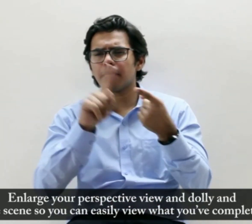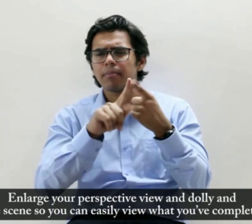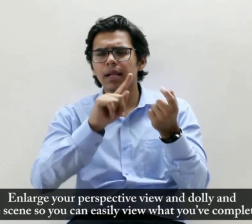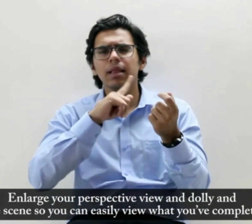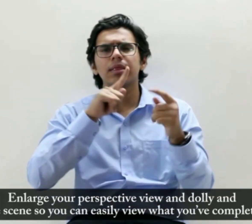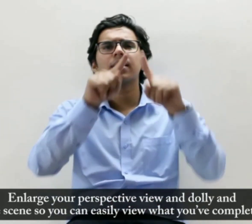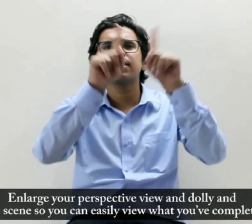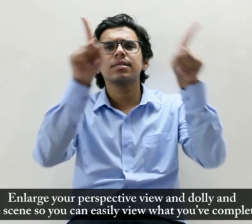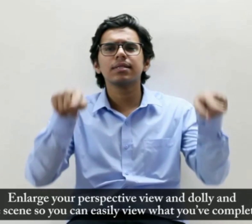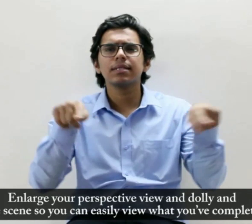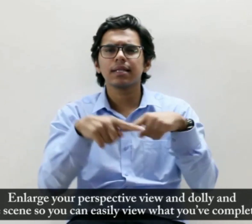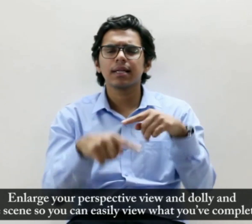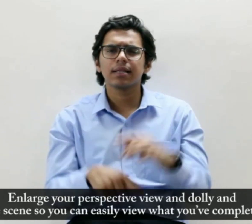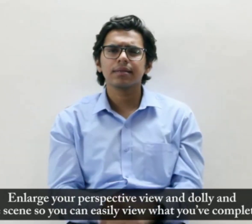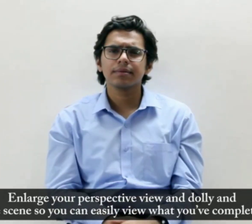you have completed so far.